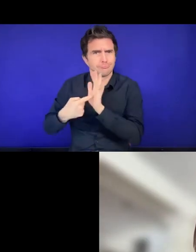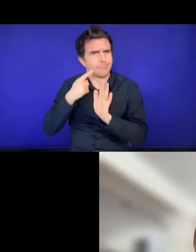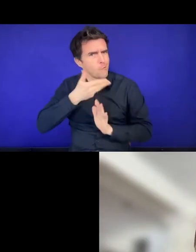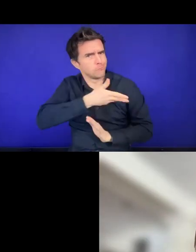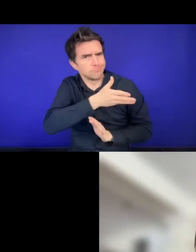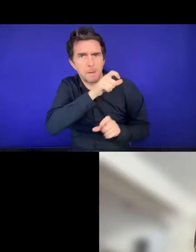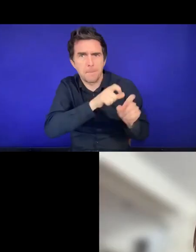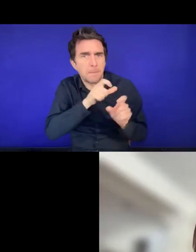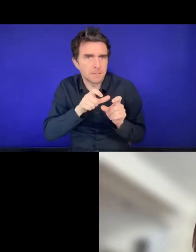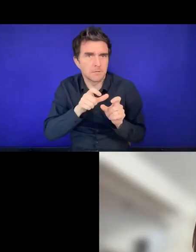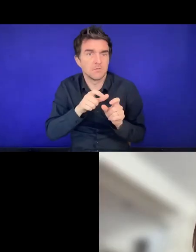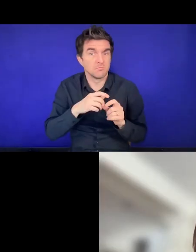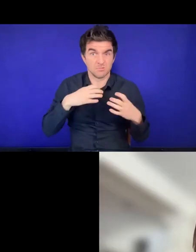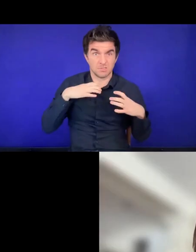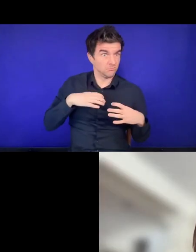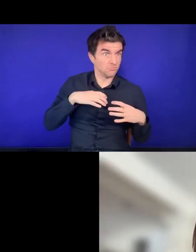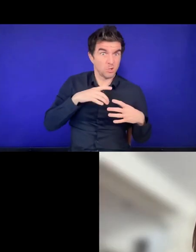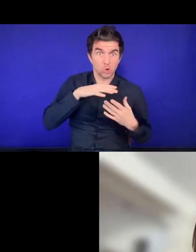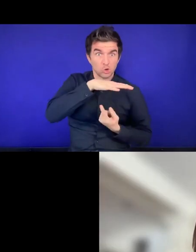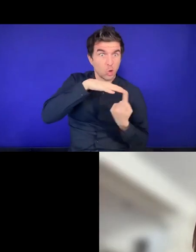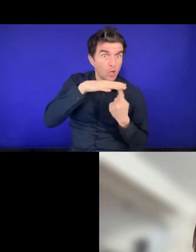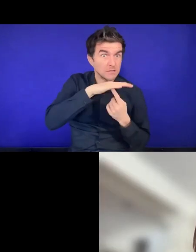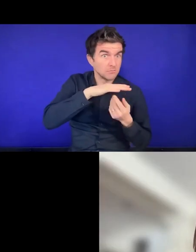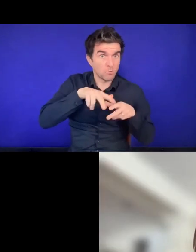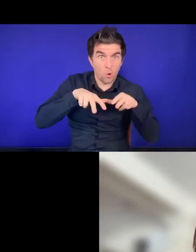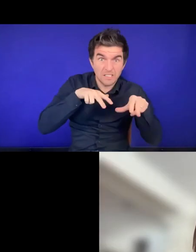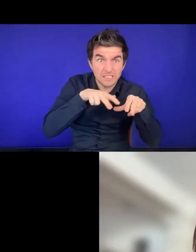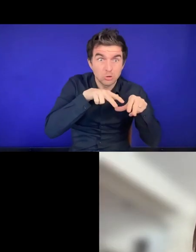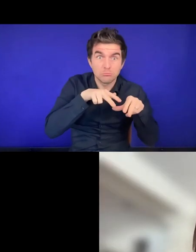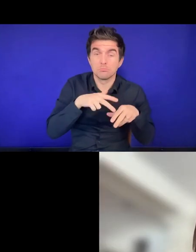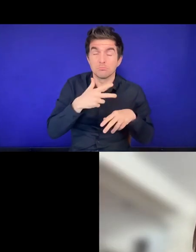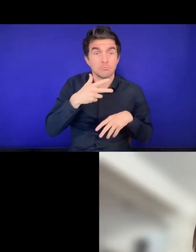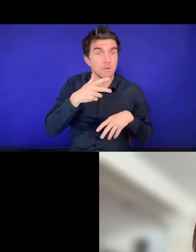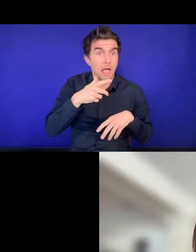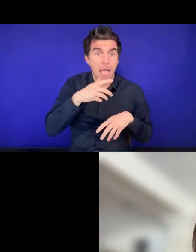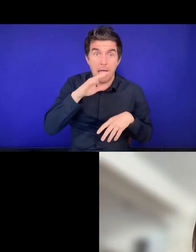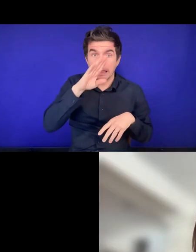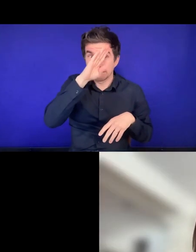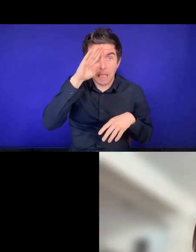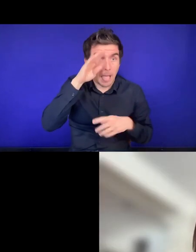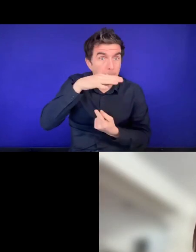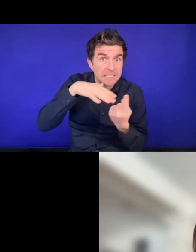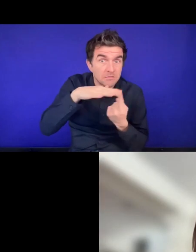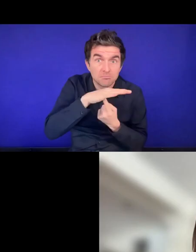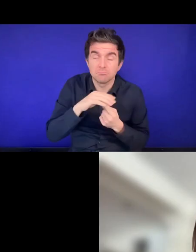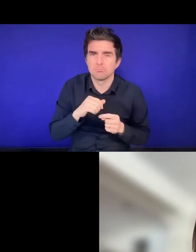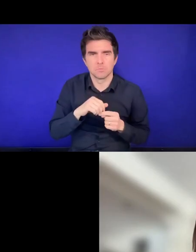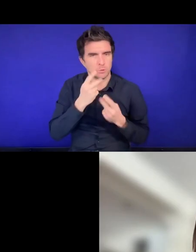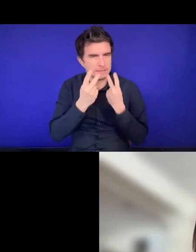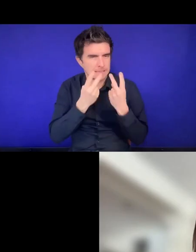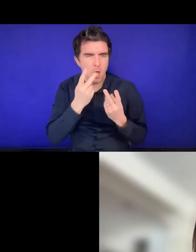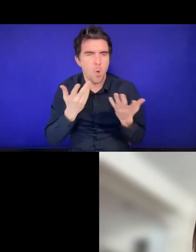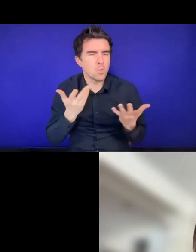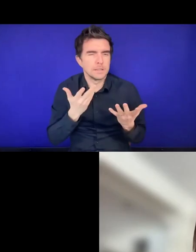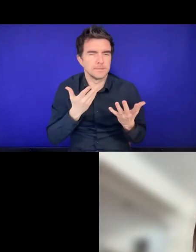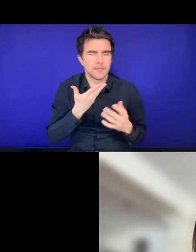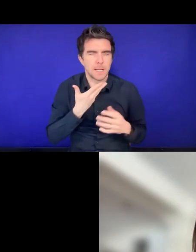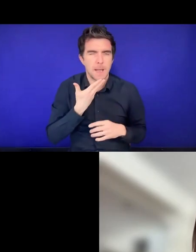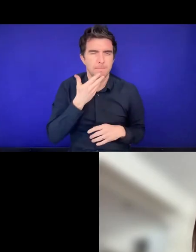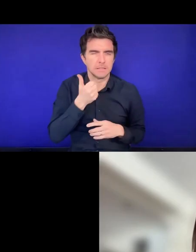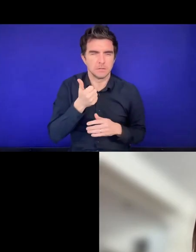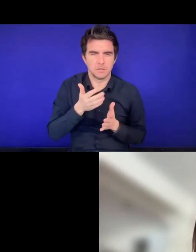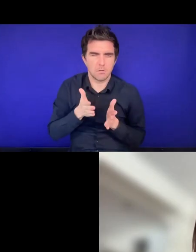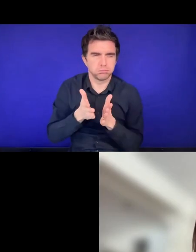quality protocol and various ways to validate the data so that they can become part of the